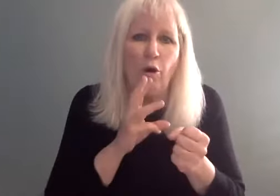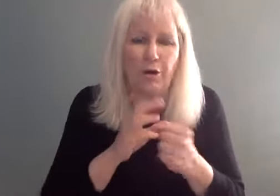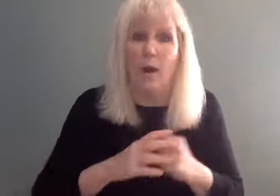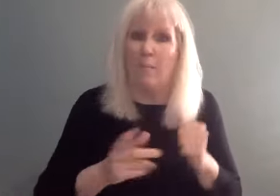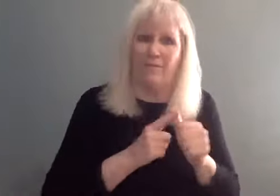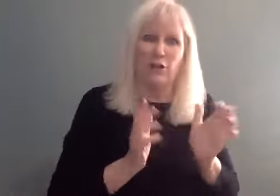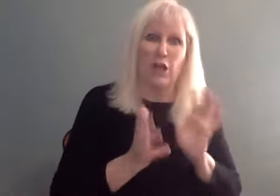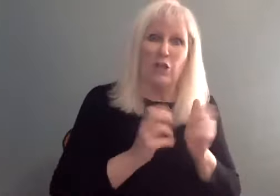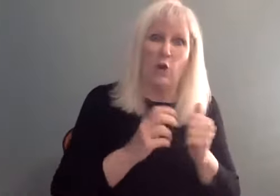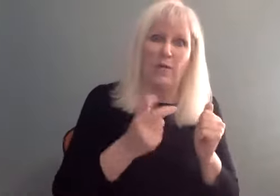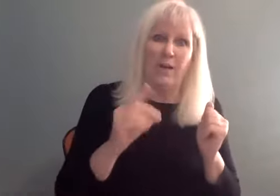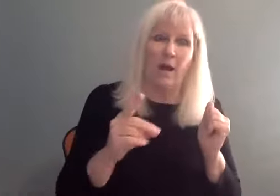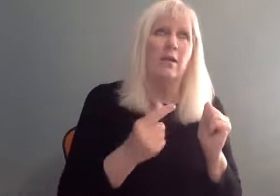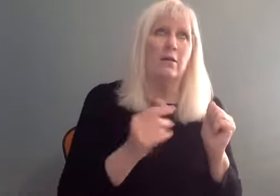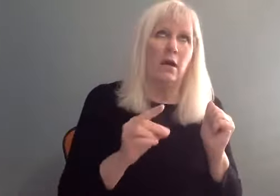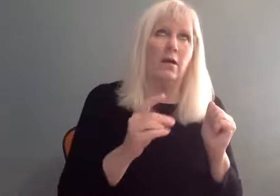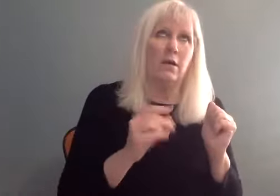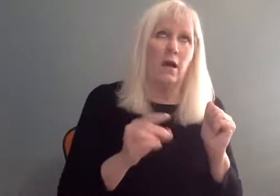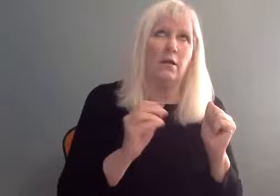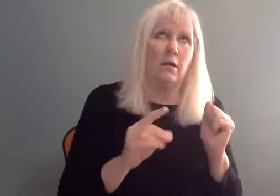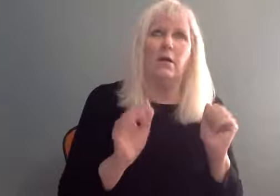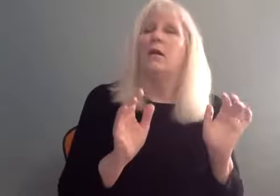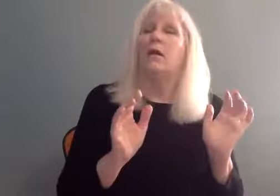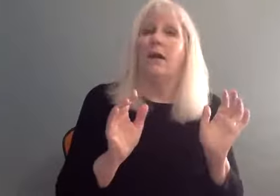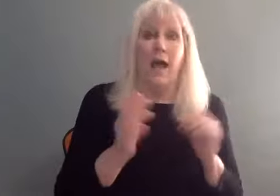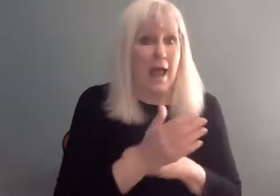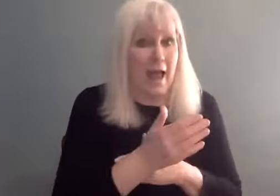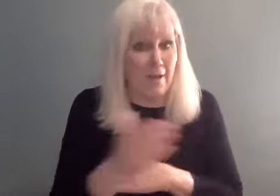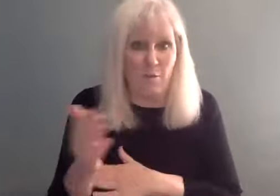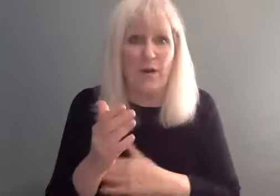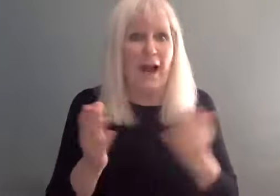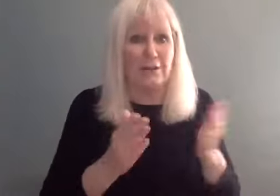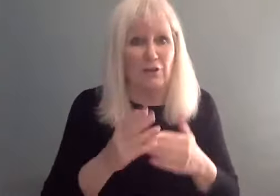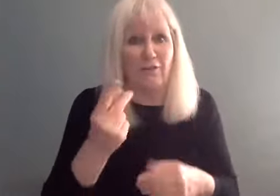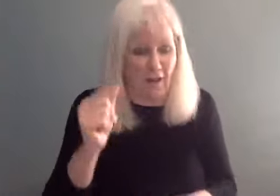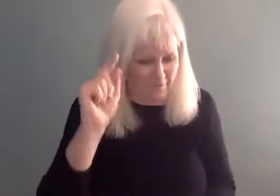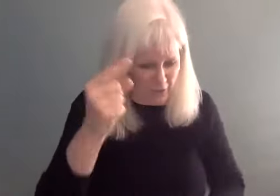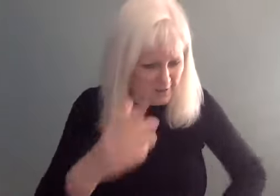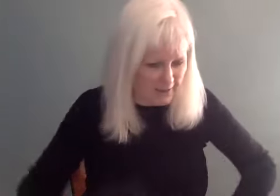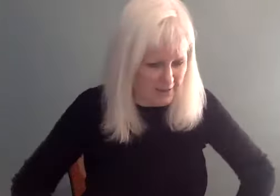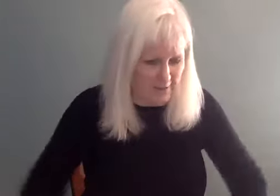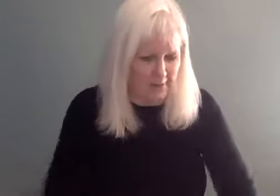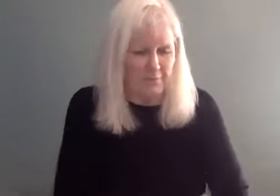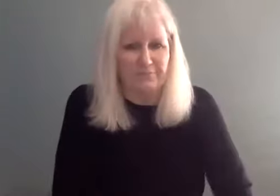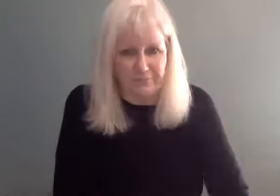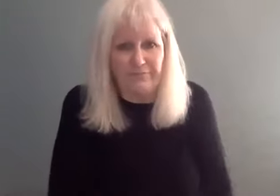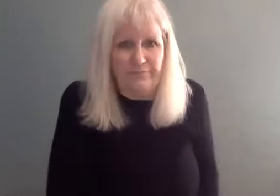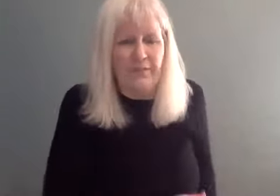with God, God, God. And that's what I get to do every day. I get to serve God. And then I ask for the flow and I go out in the